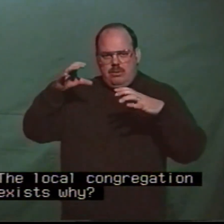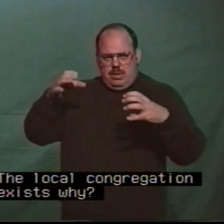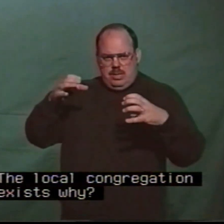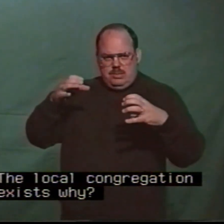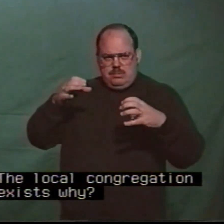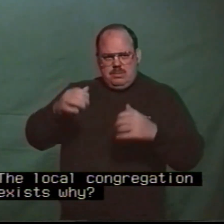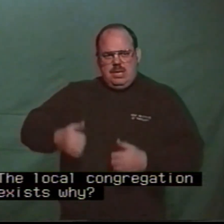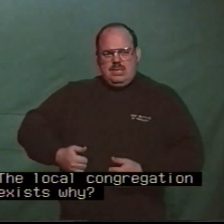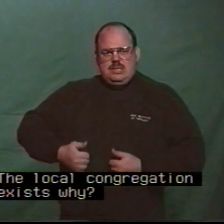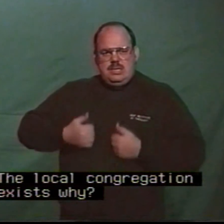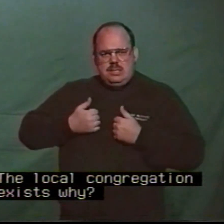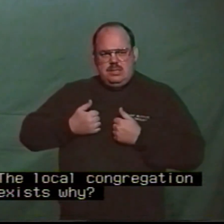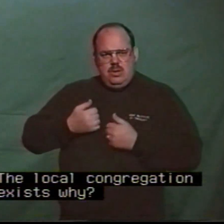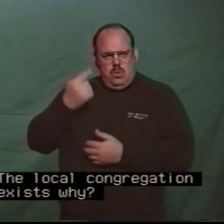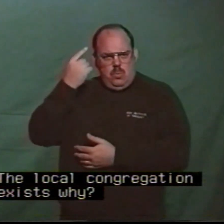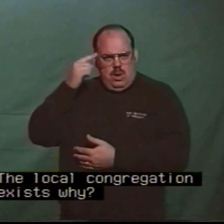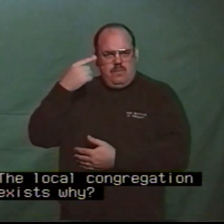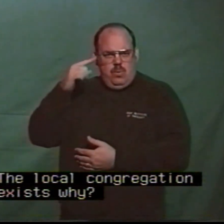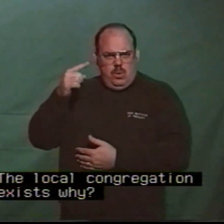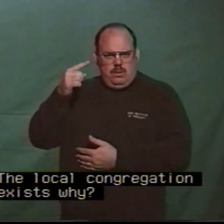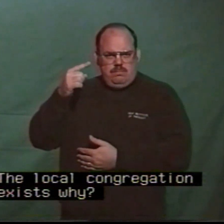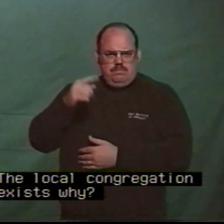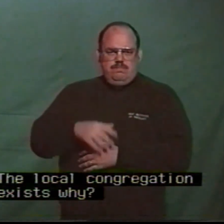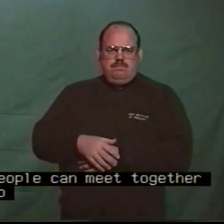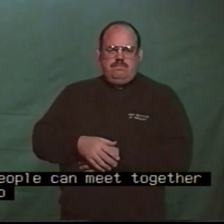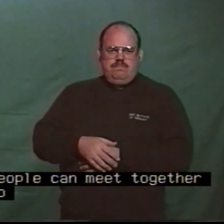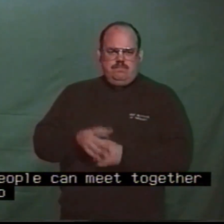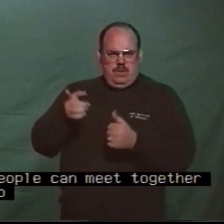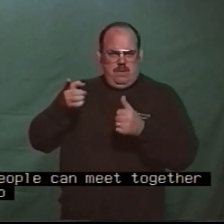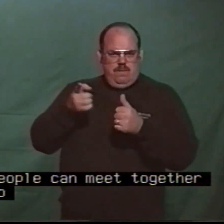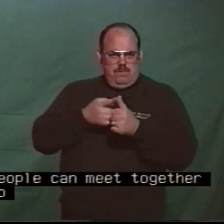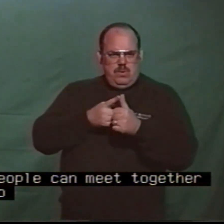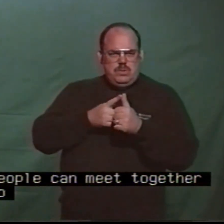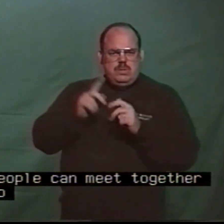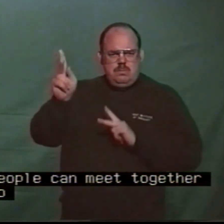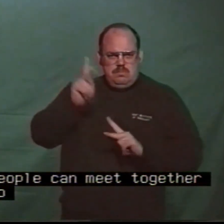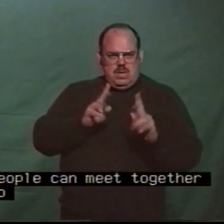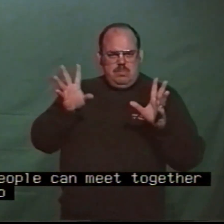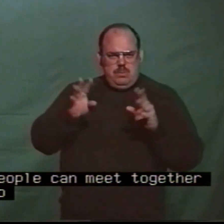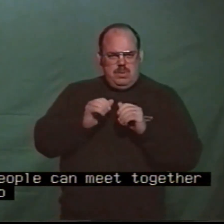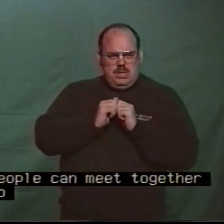people can meet together